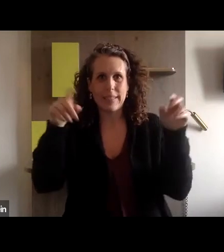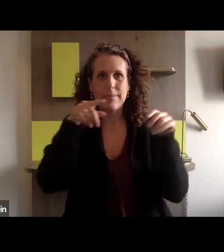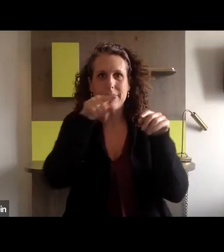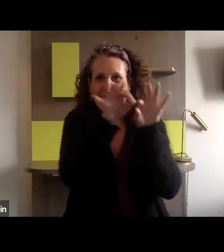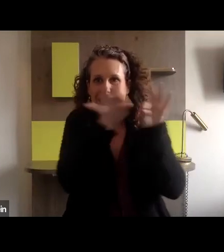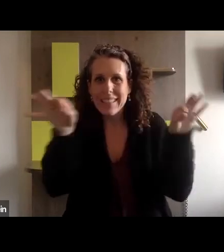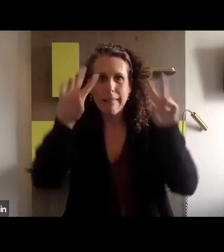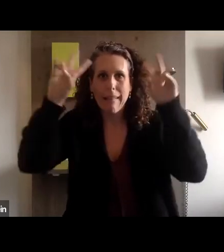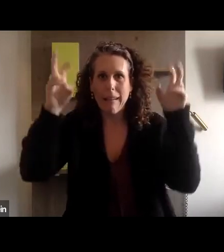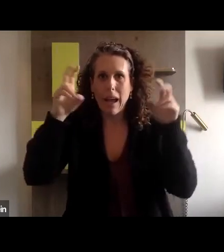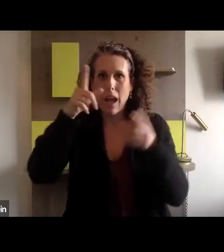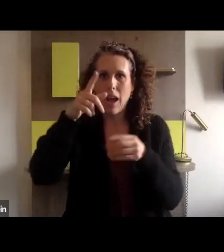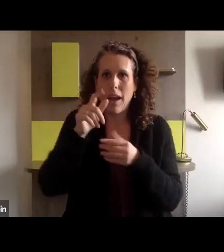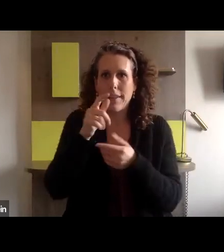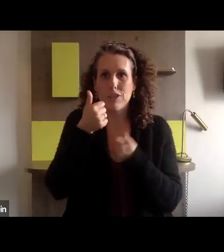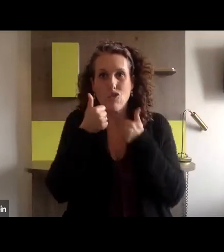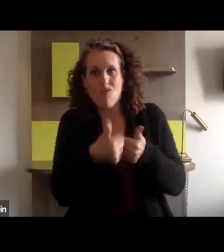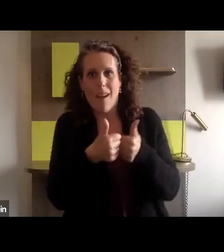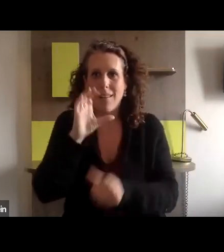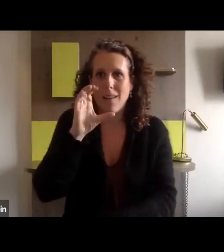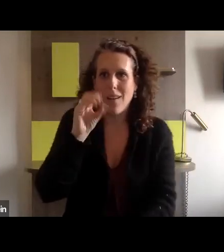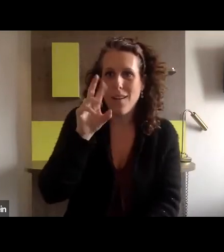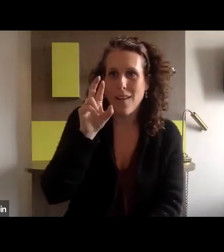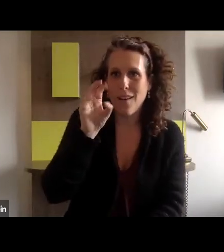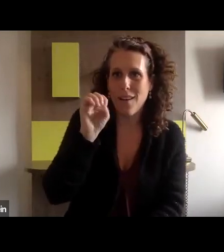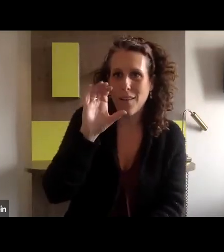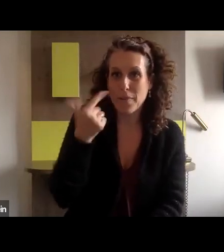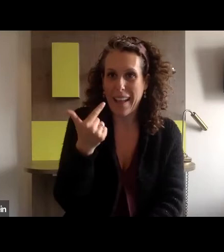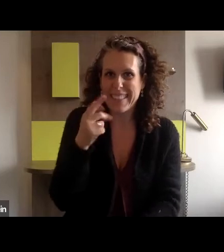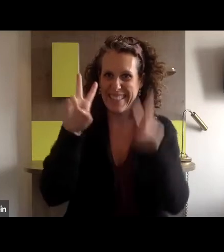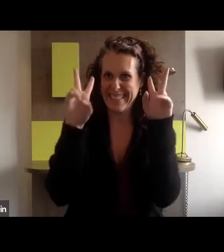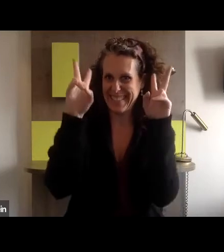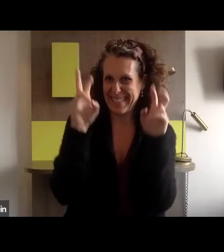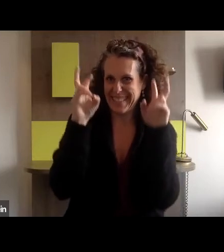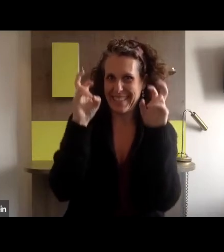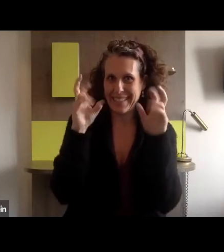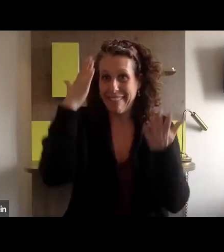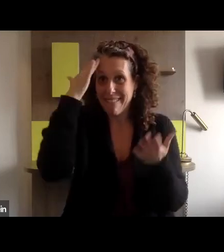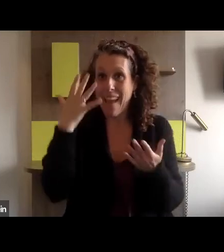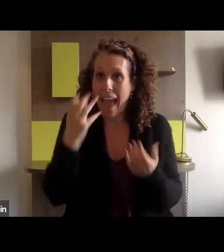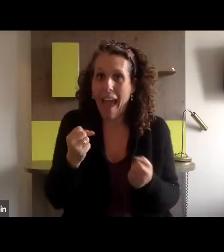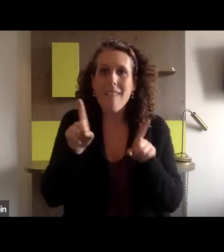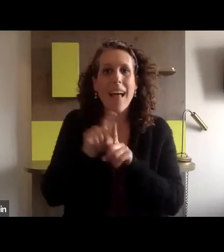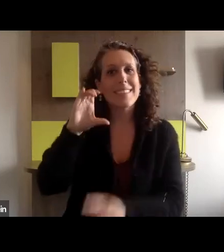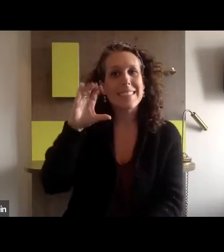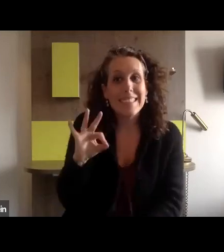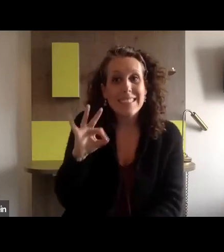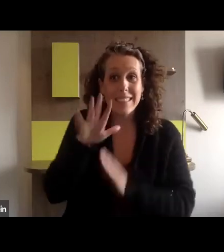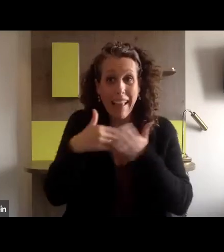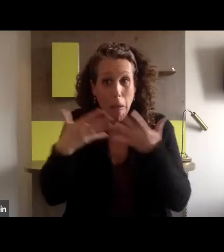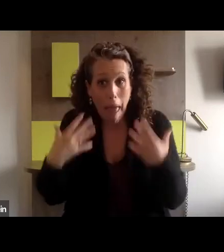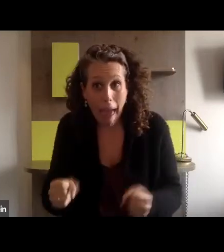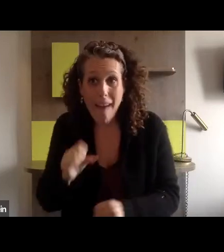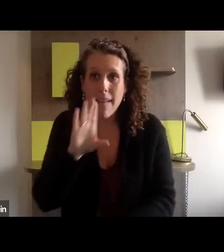There's still a lot of discussion going on if there is something like a base form or a citation form in sign languages or